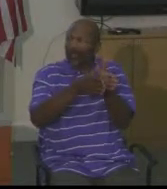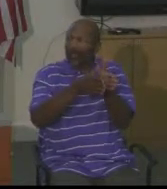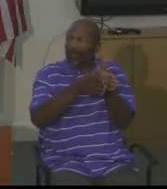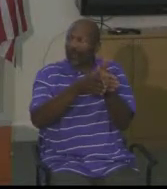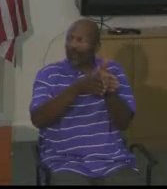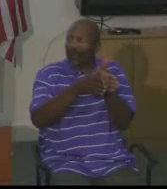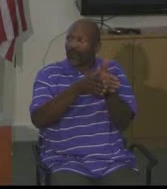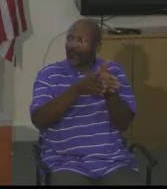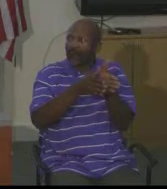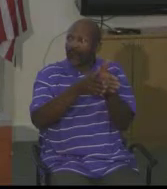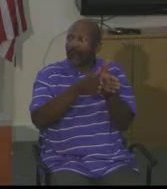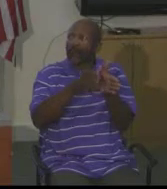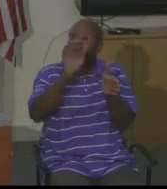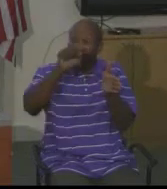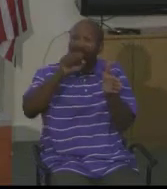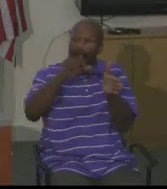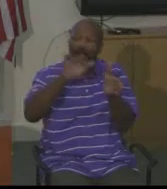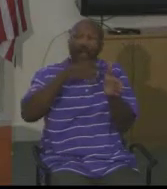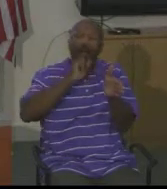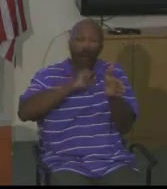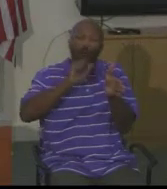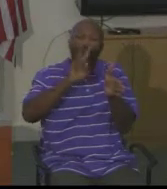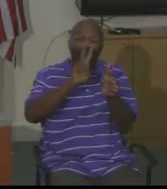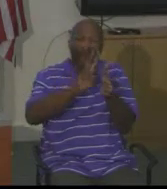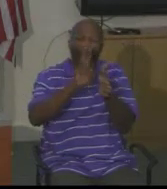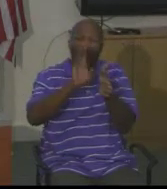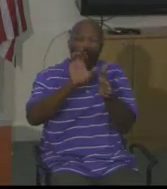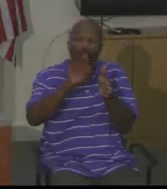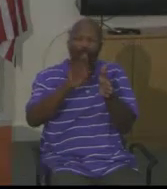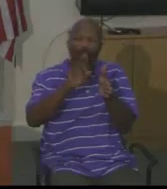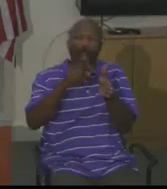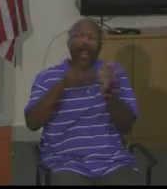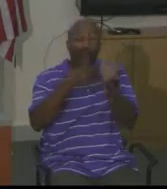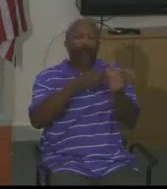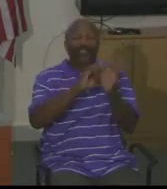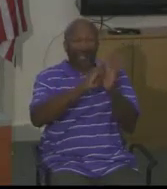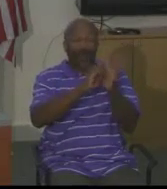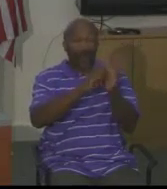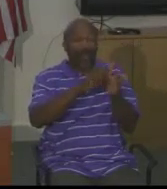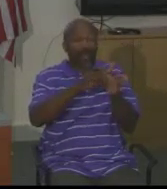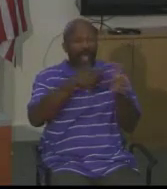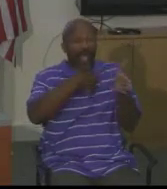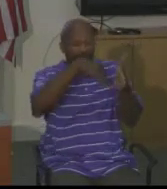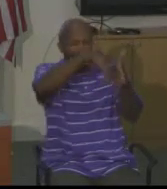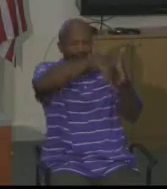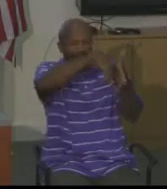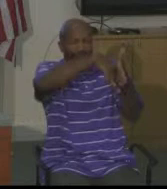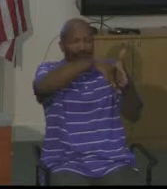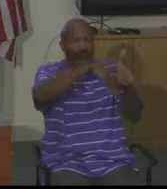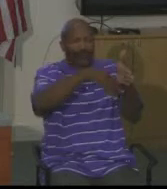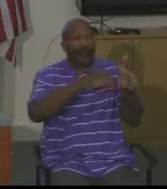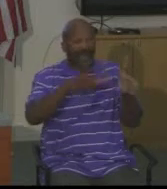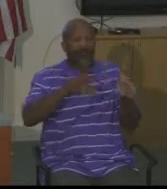Like on the video card. On very old video cards. I'll show you an example later on.